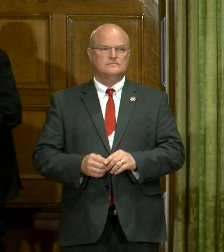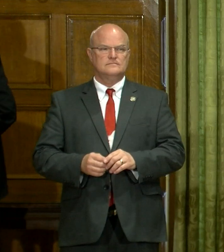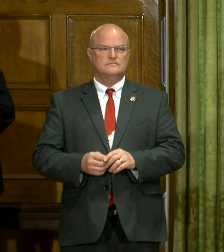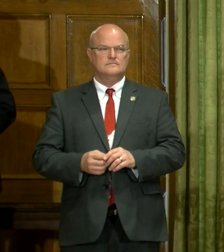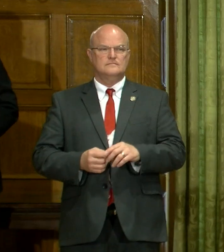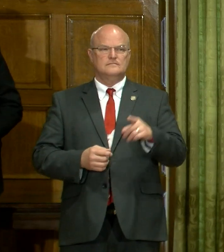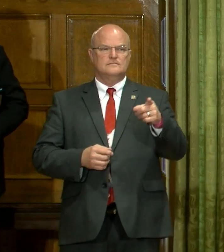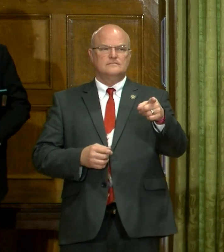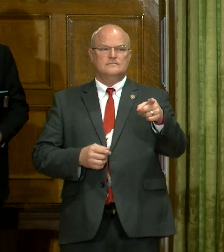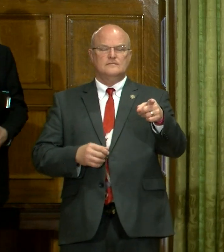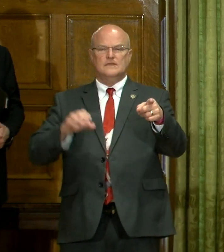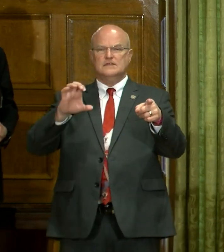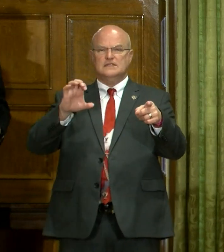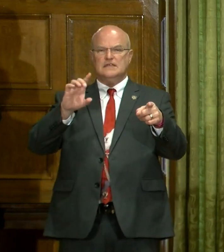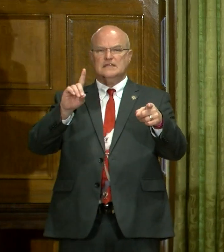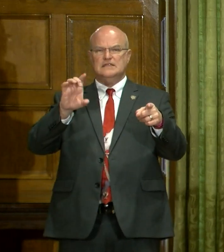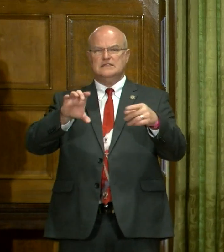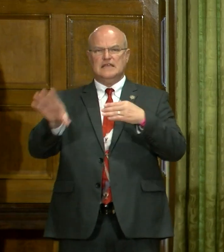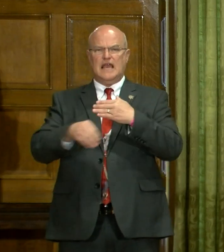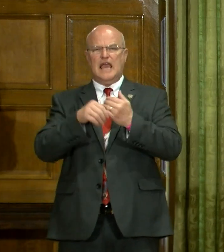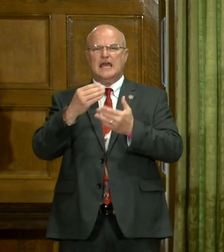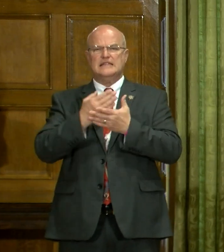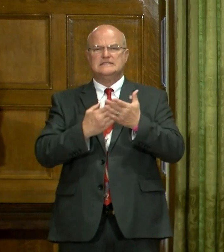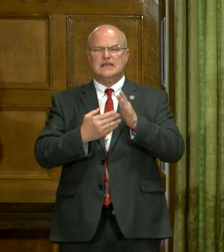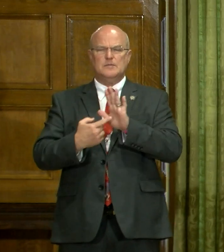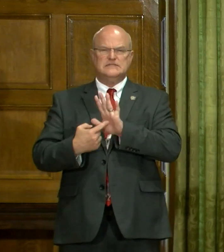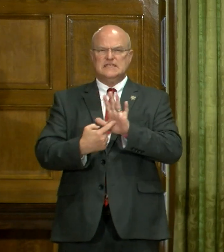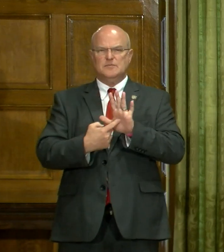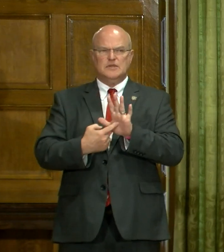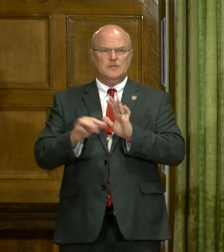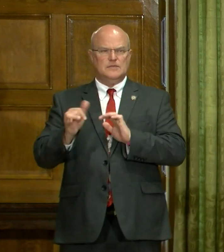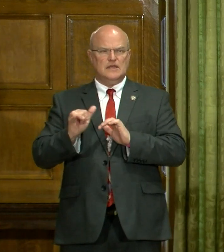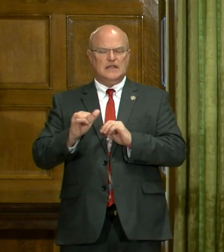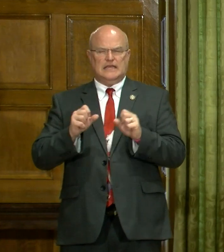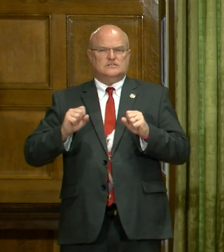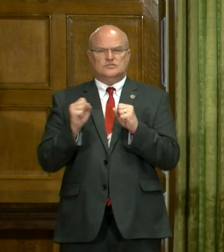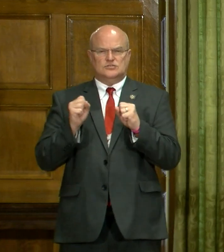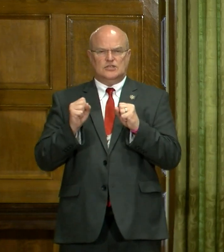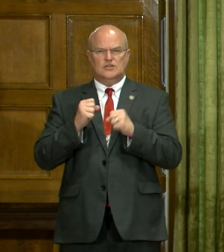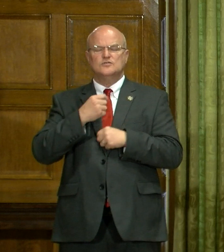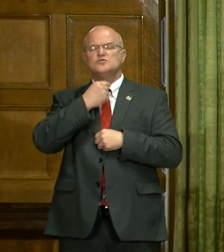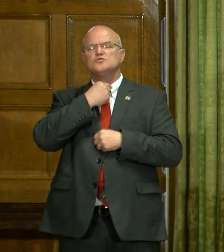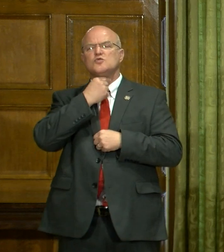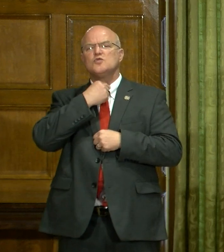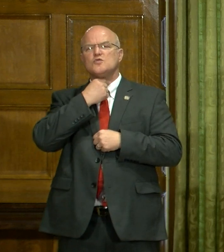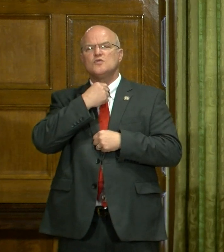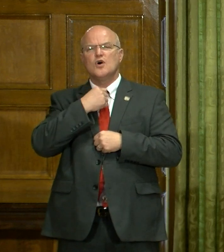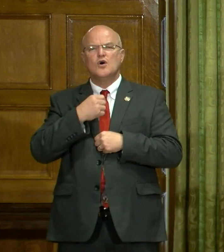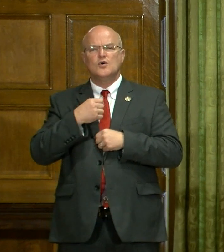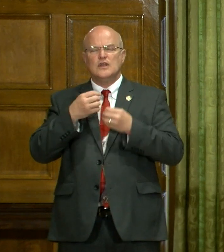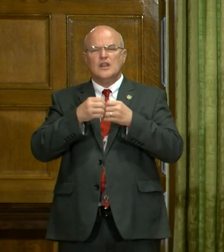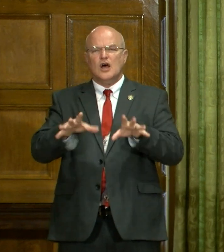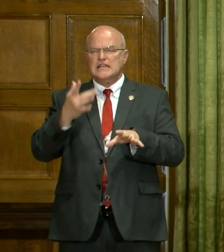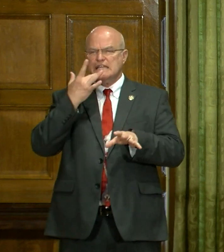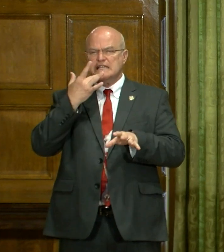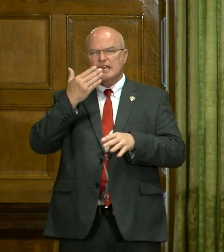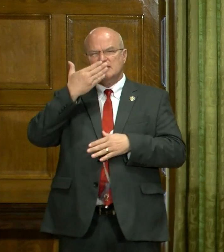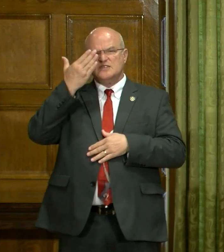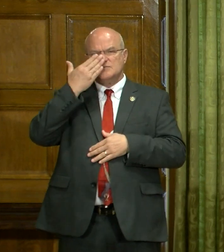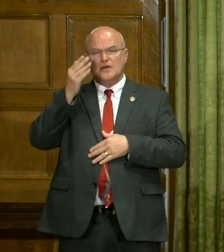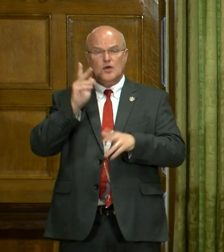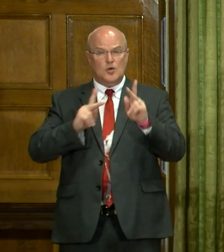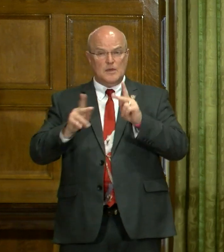Go ahead. The CDC added some symptoms like chills, sore throat, loss of taste or smell. Will people with